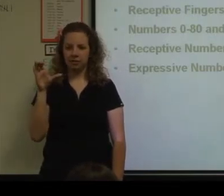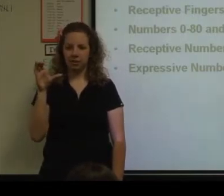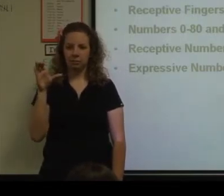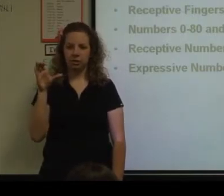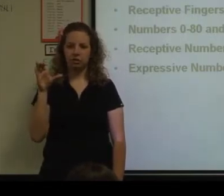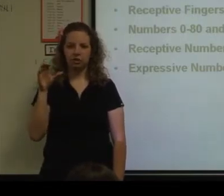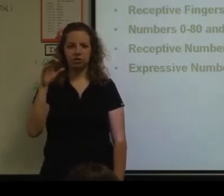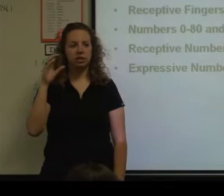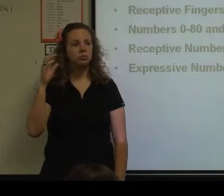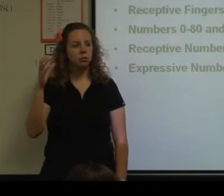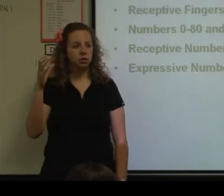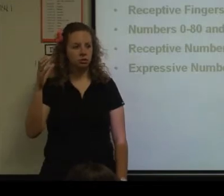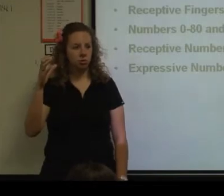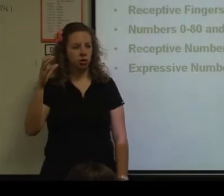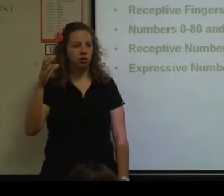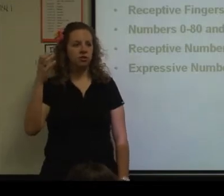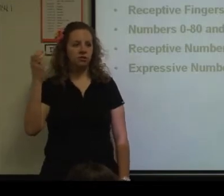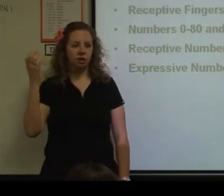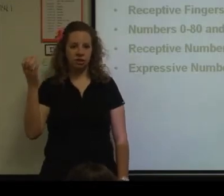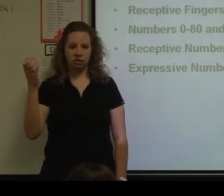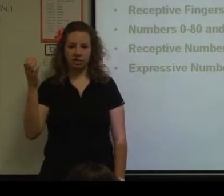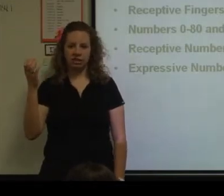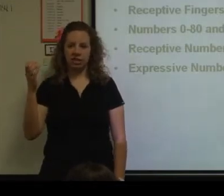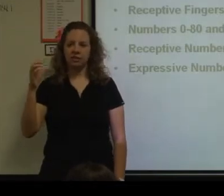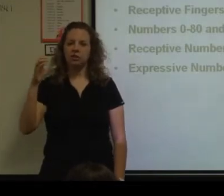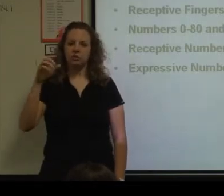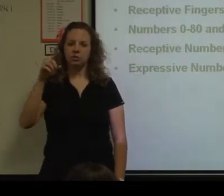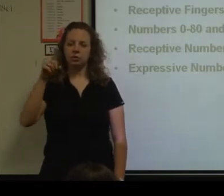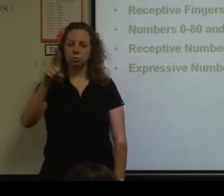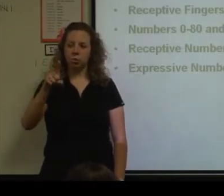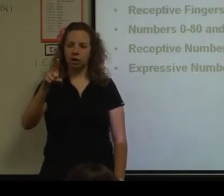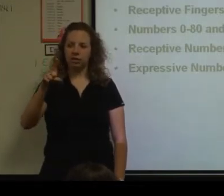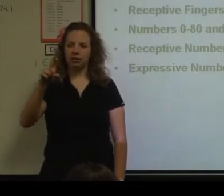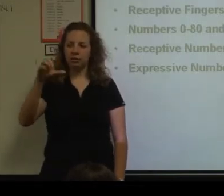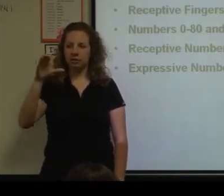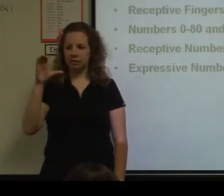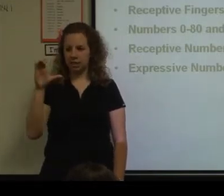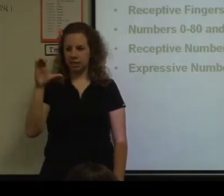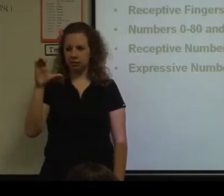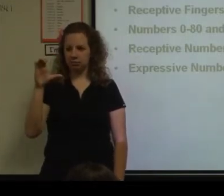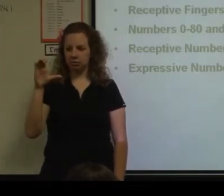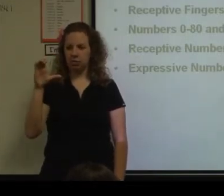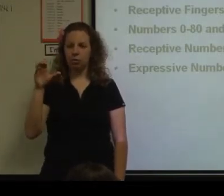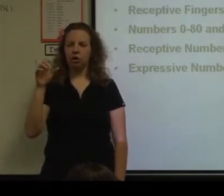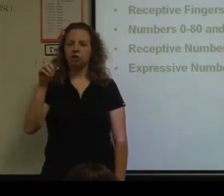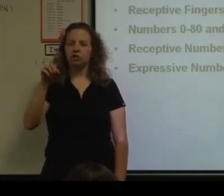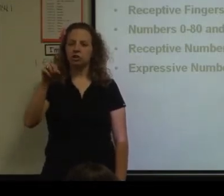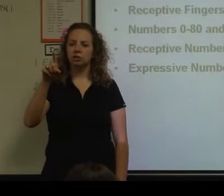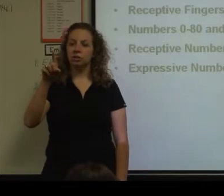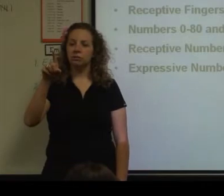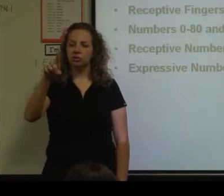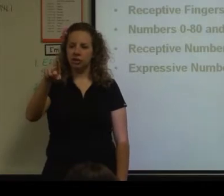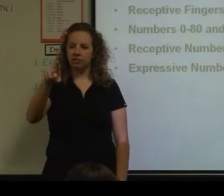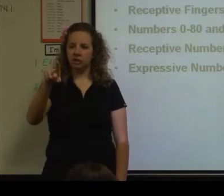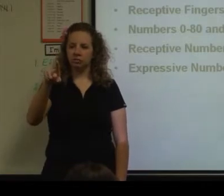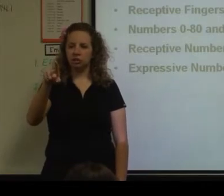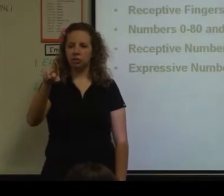is 100. So like the Roman numeral for 100 is C. So it's 1C, Or you can just do the abbreviated version, which is